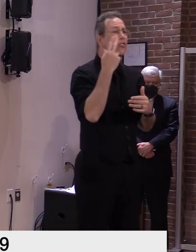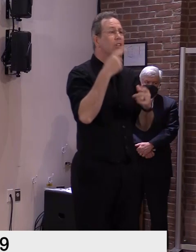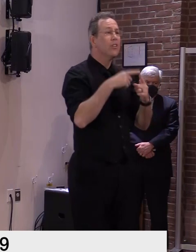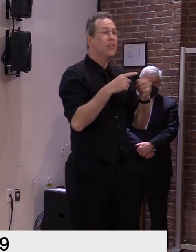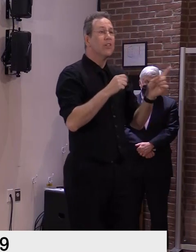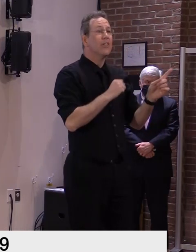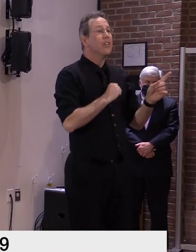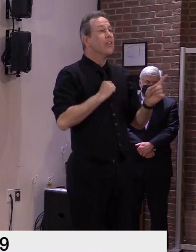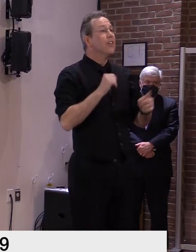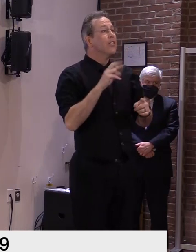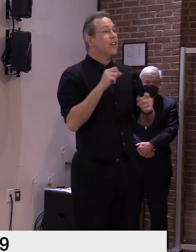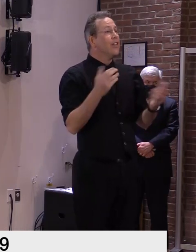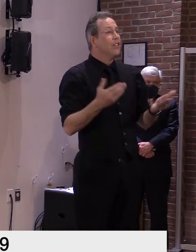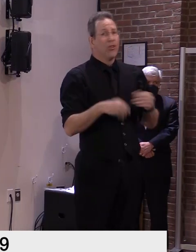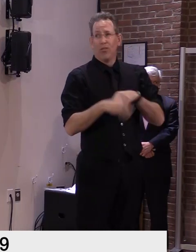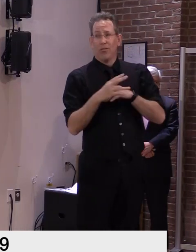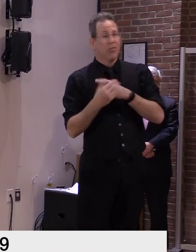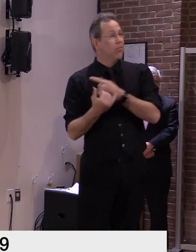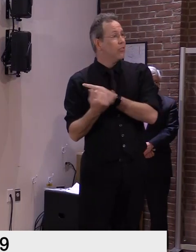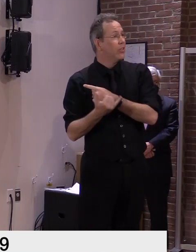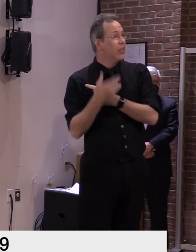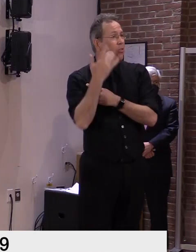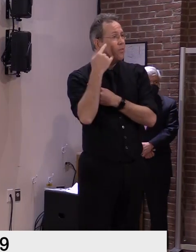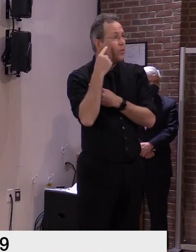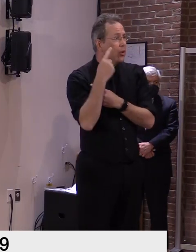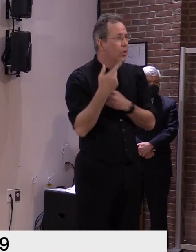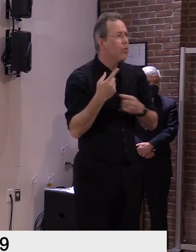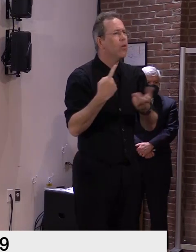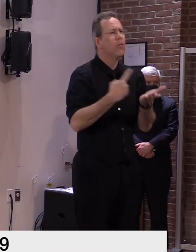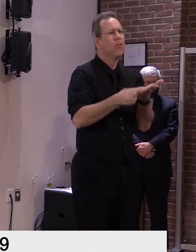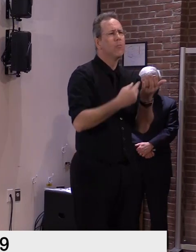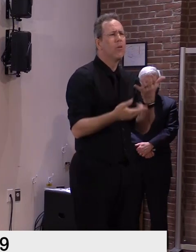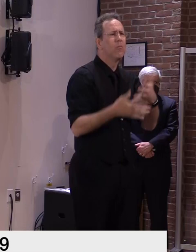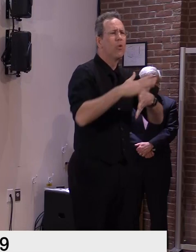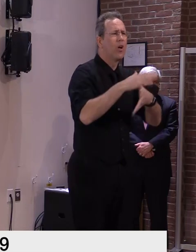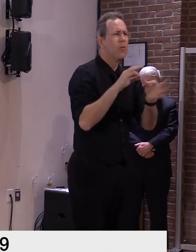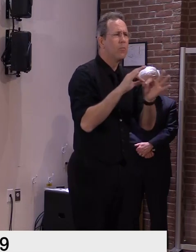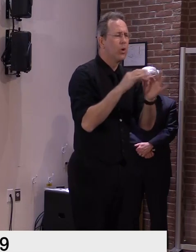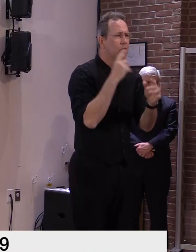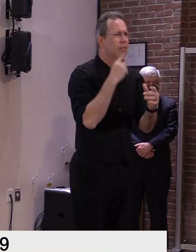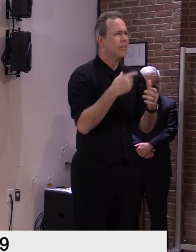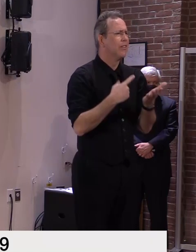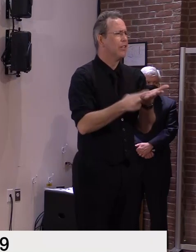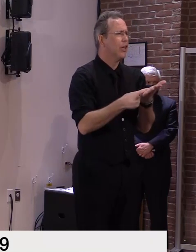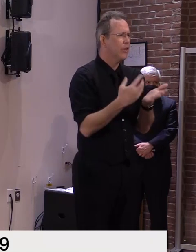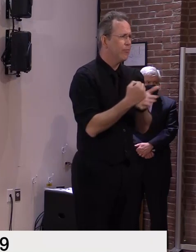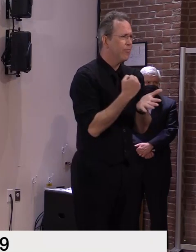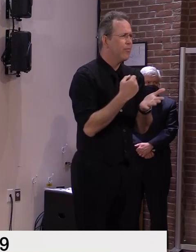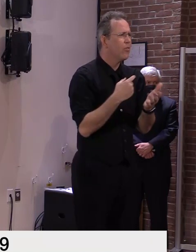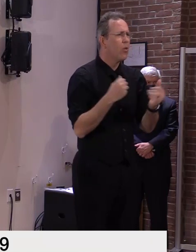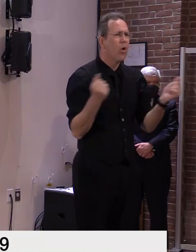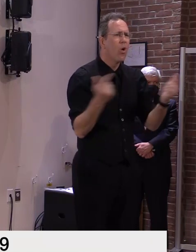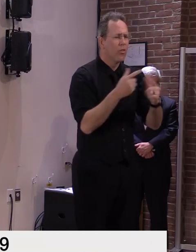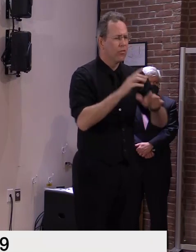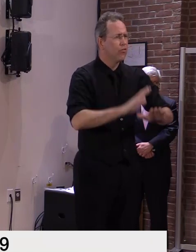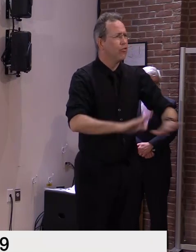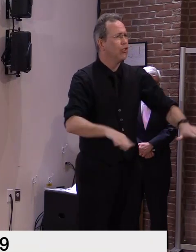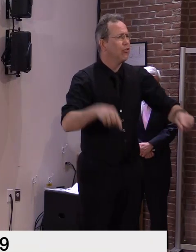discuss a priority we both share, which is to give all Vermont kids safe,